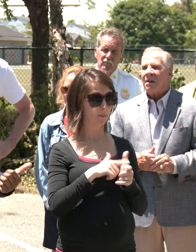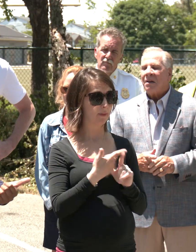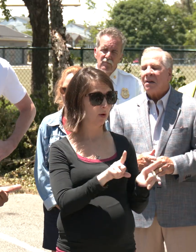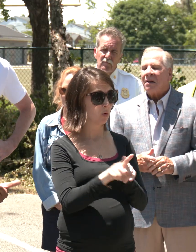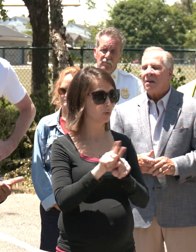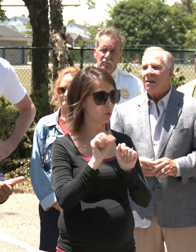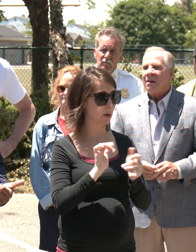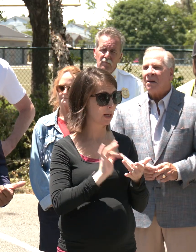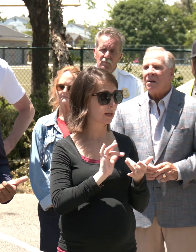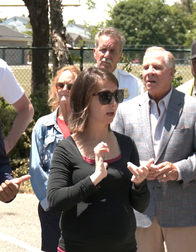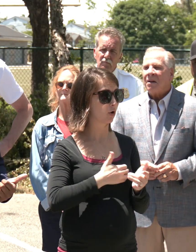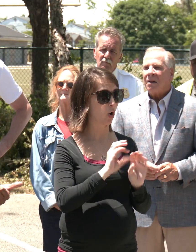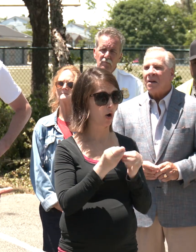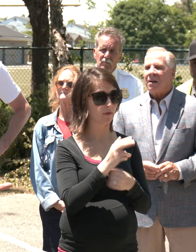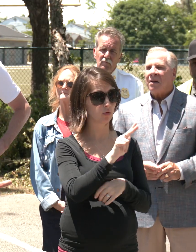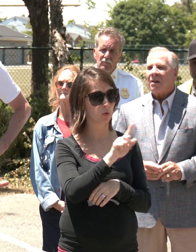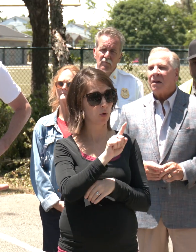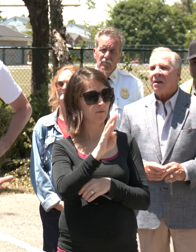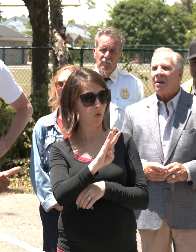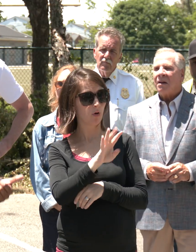office at